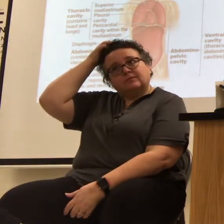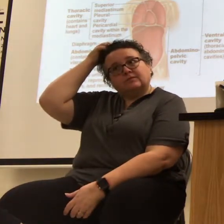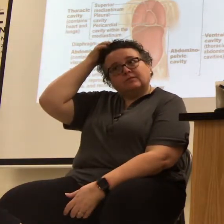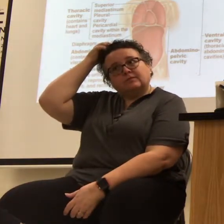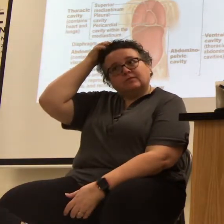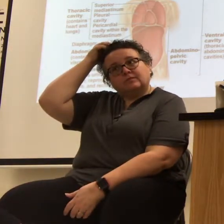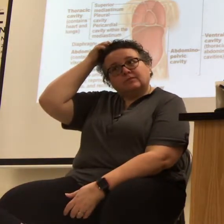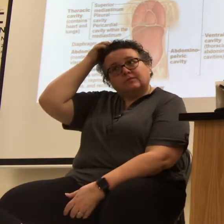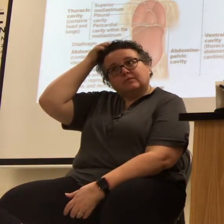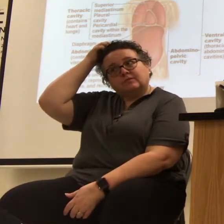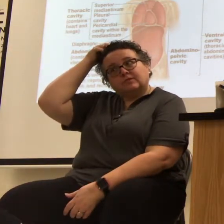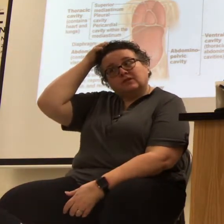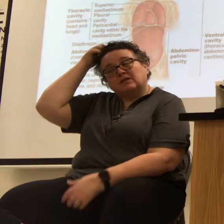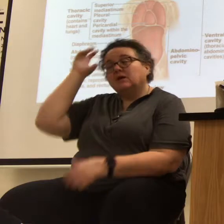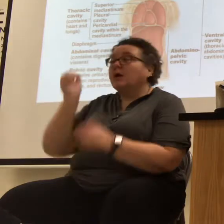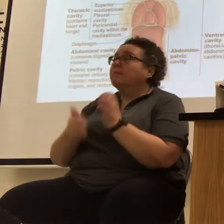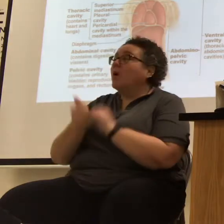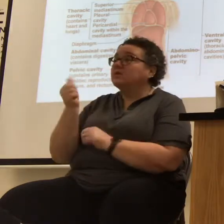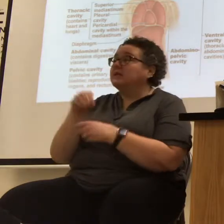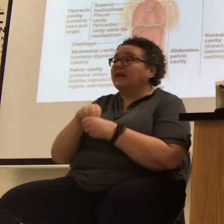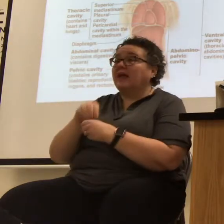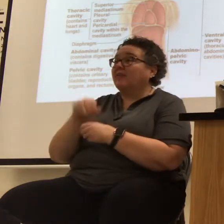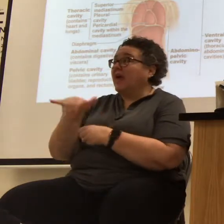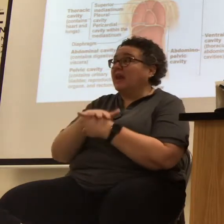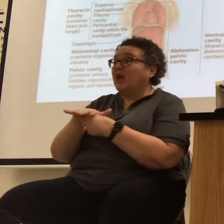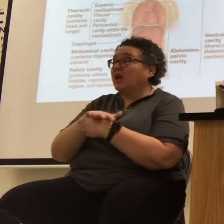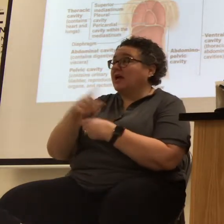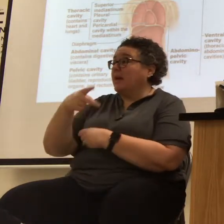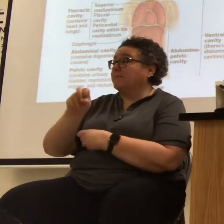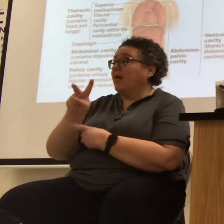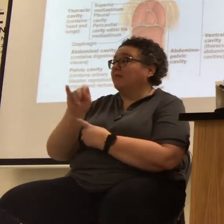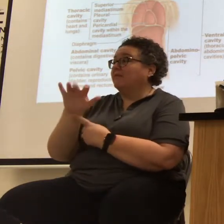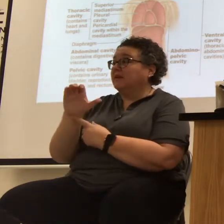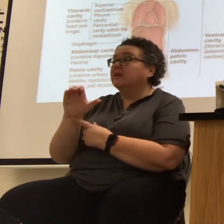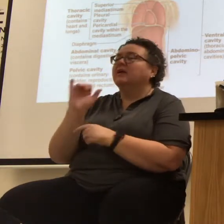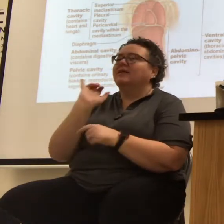What's in there? Mostly repro and urinary structures.